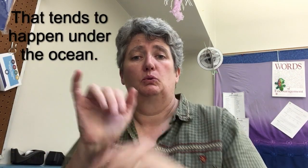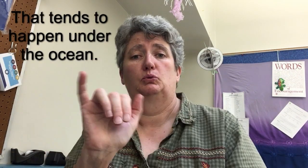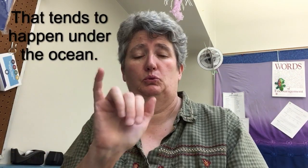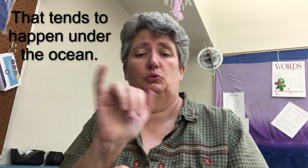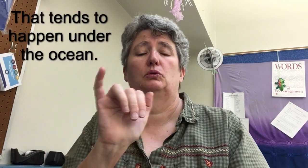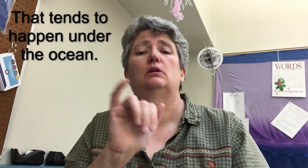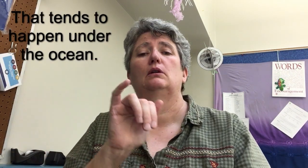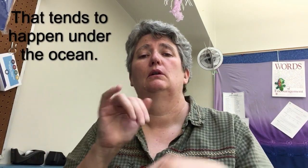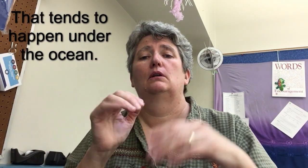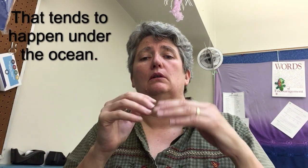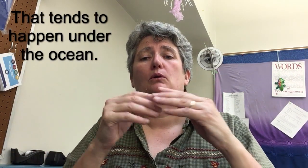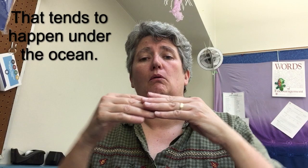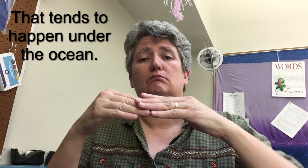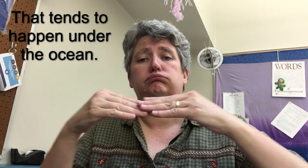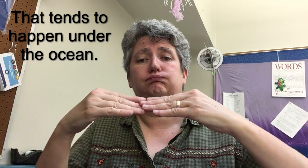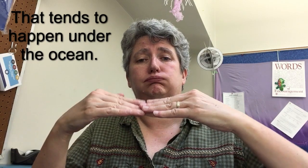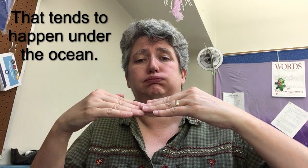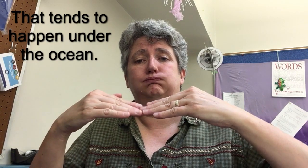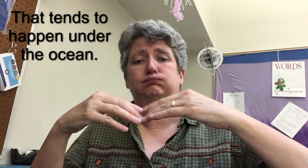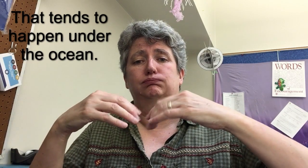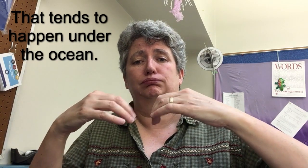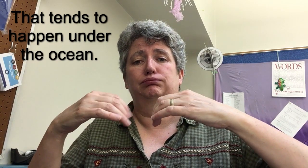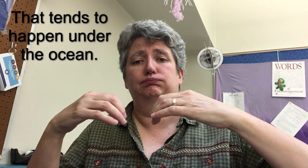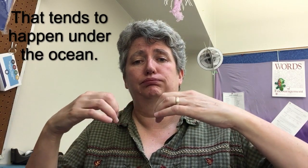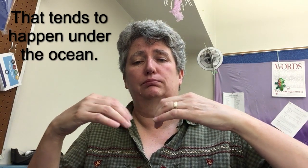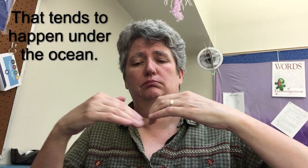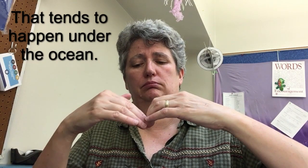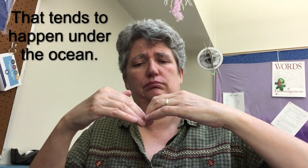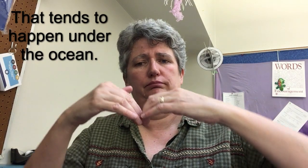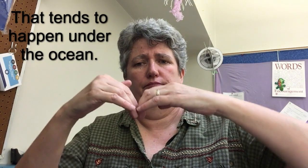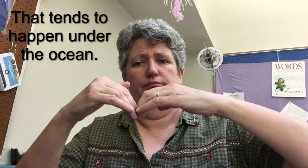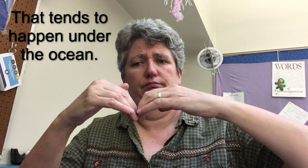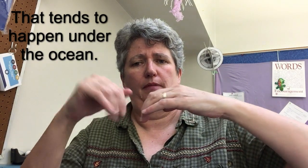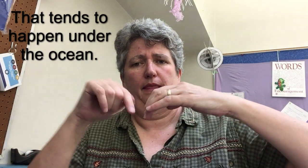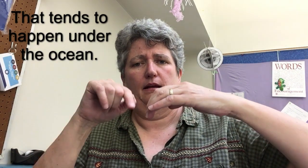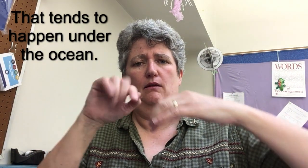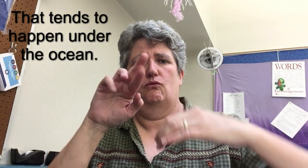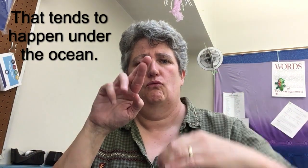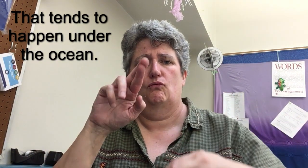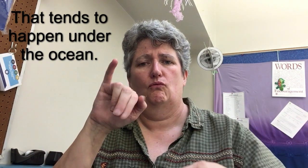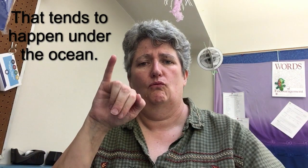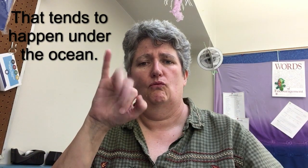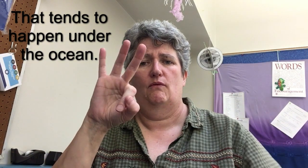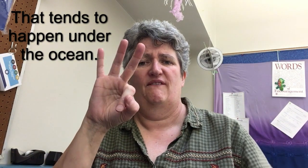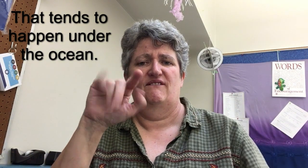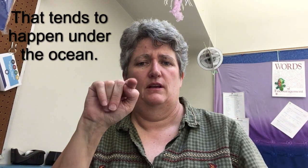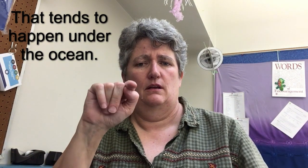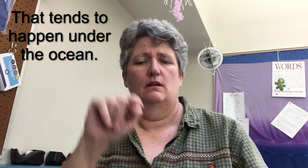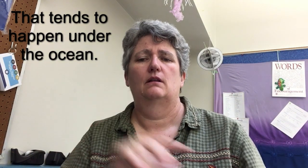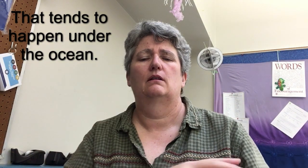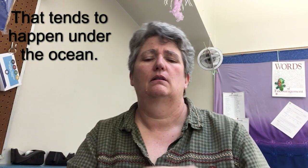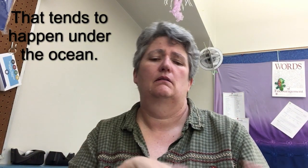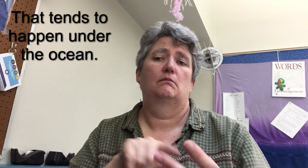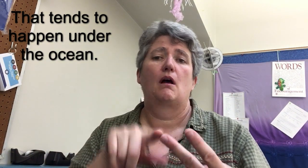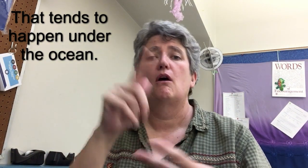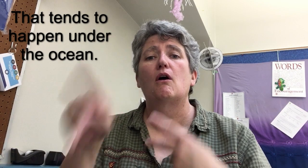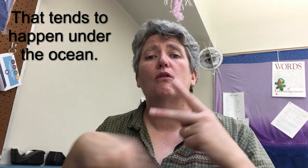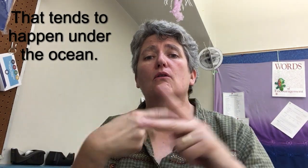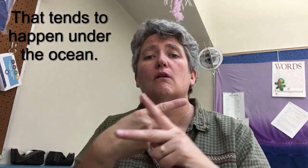ocean, sometimes on land as well. But those plates are moving apart, and you get a rift in between the